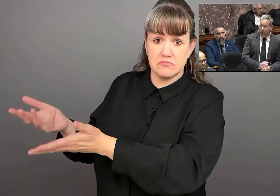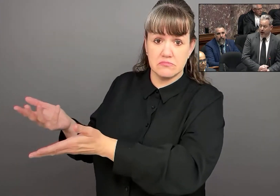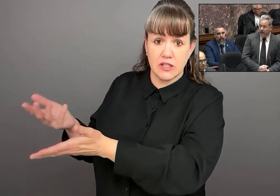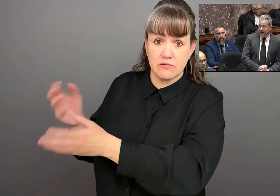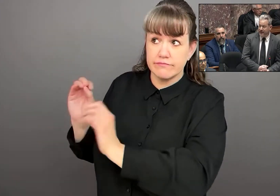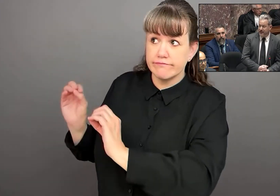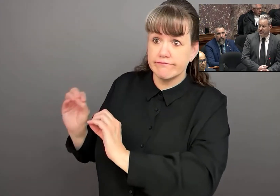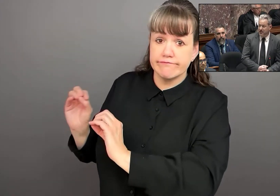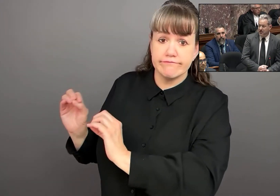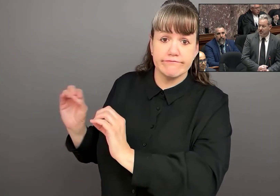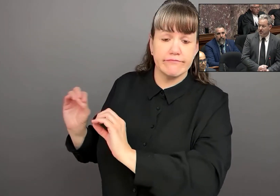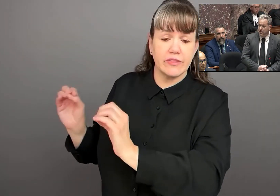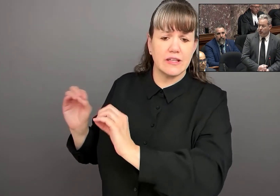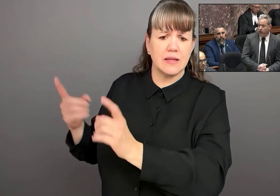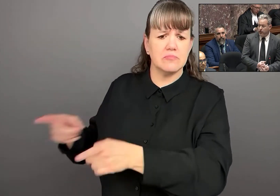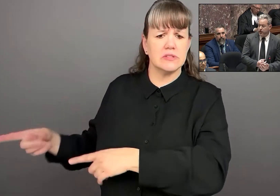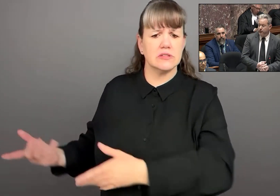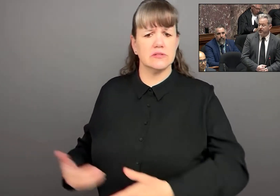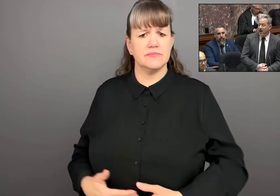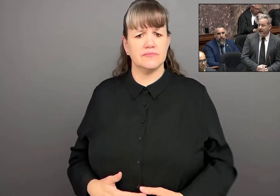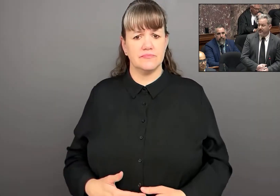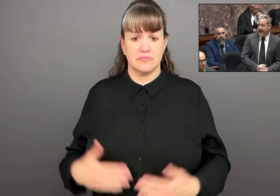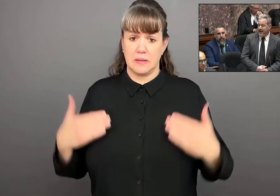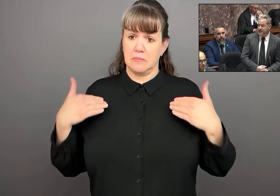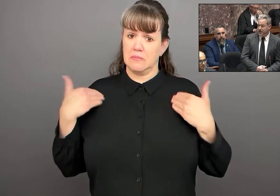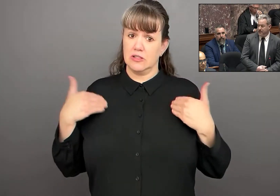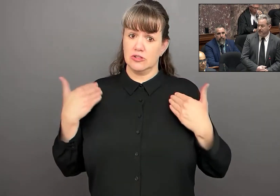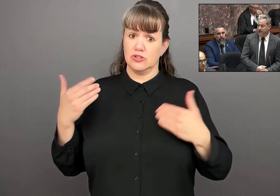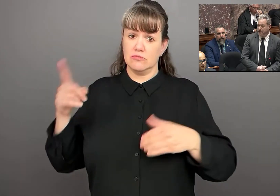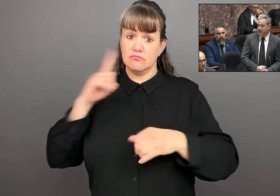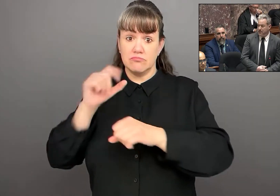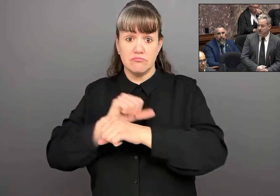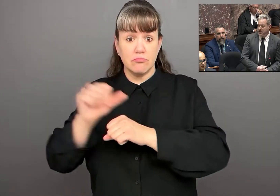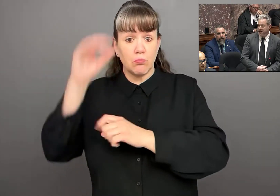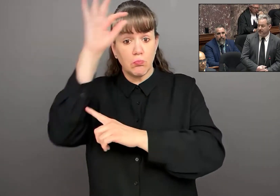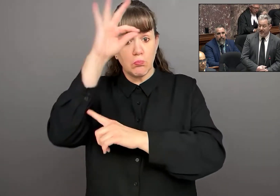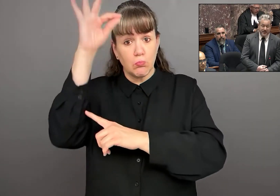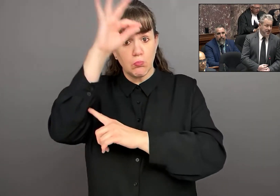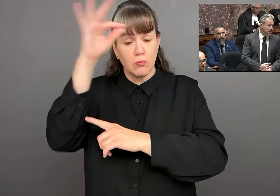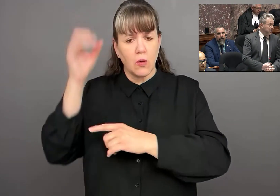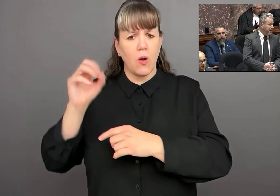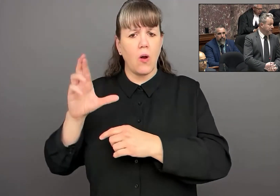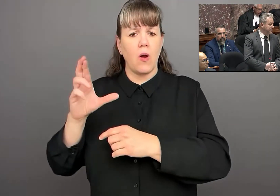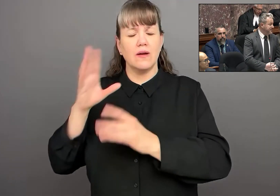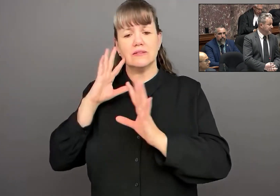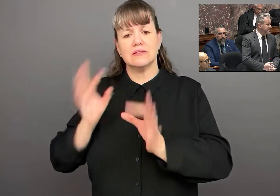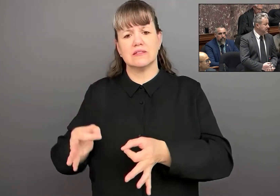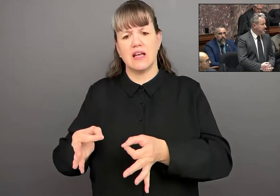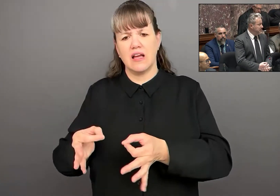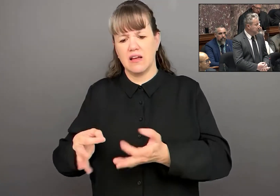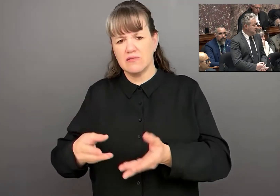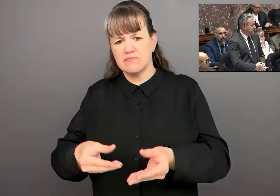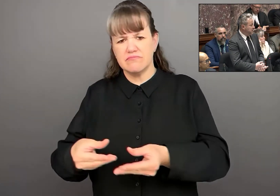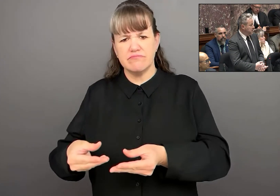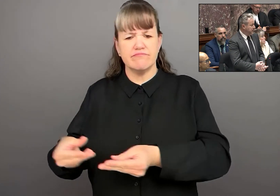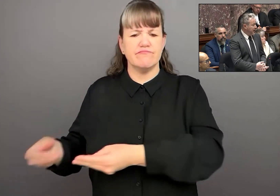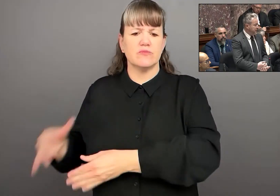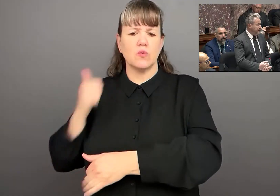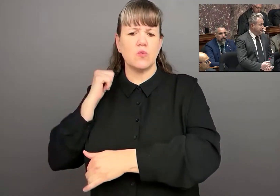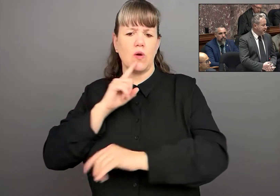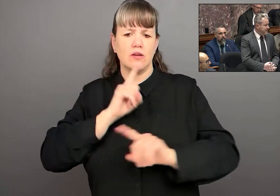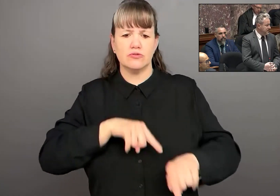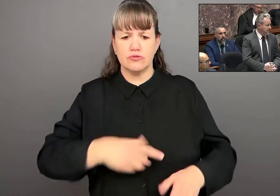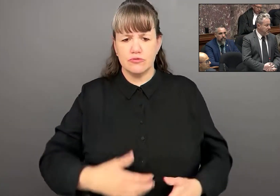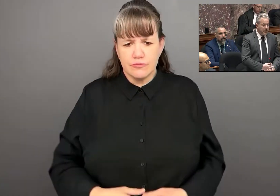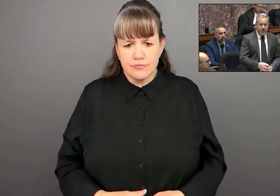are unaware of it, or they're choosing not even to answer. In some cases, we've got the receipts. We've got